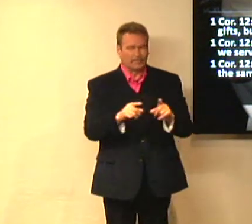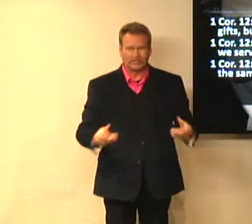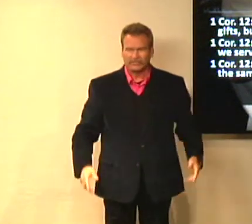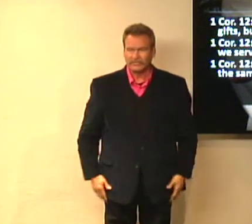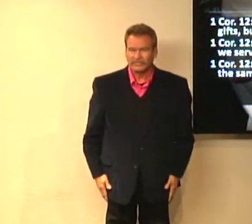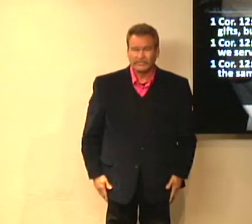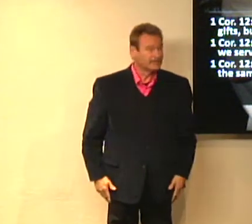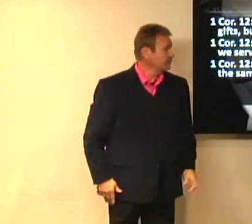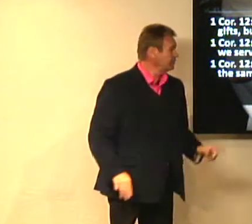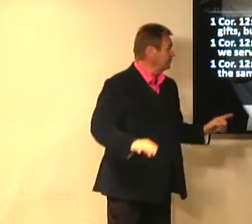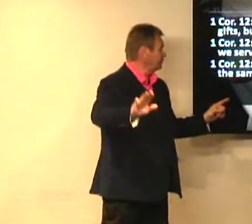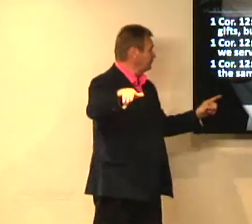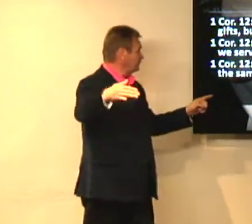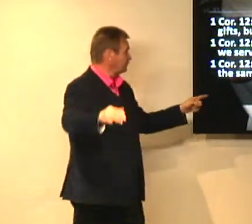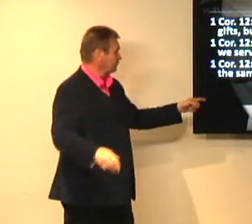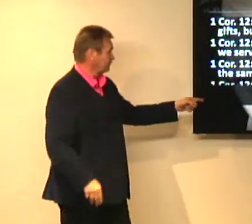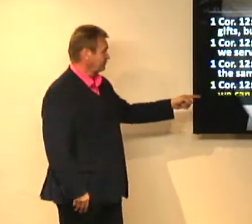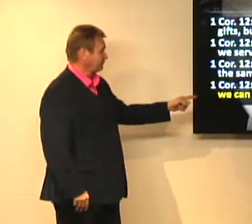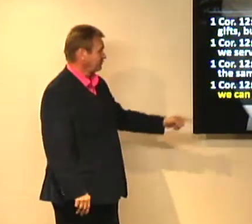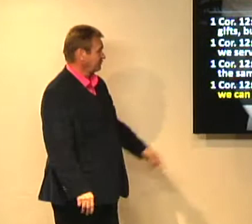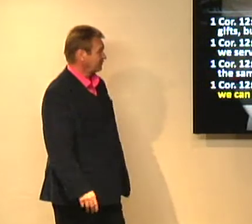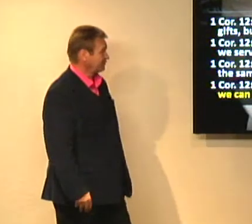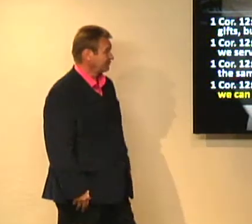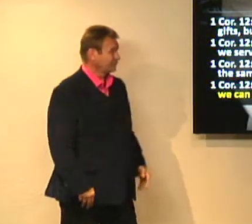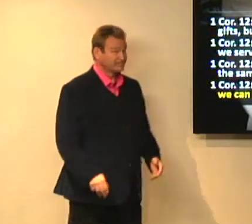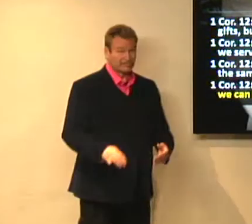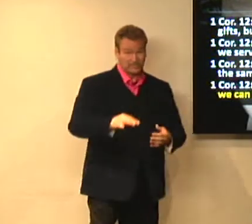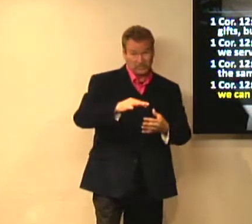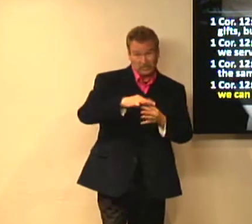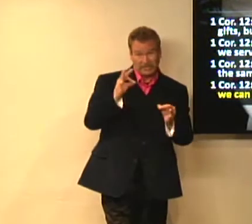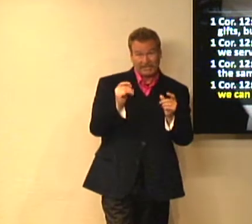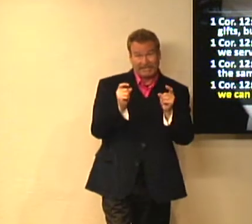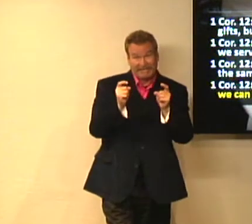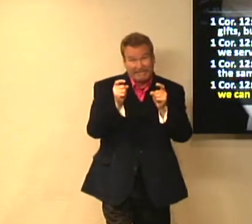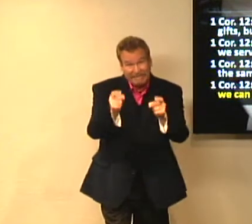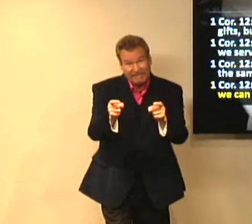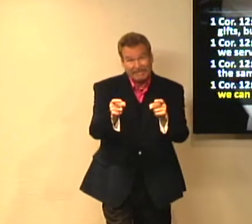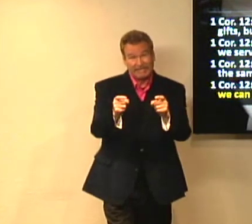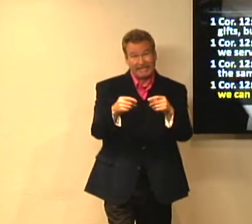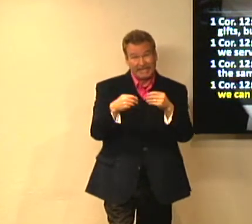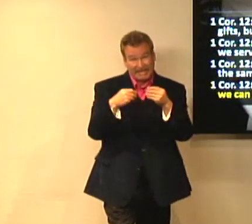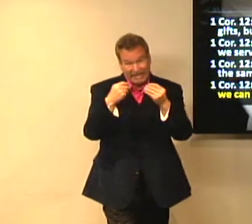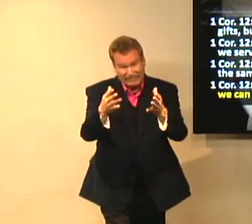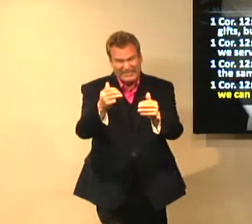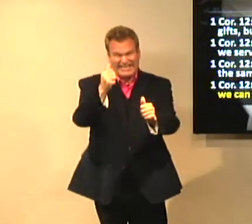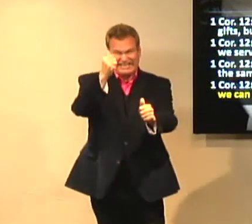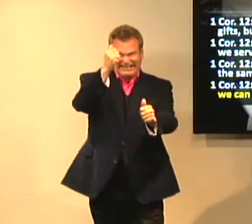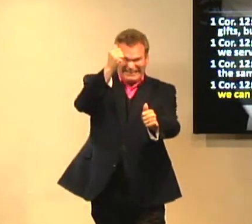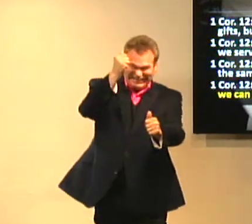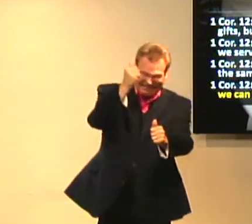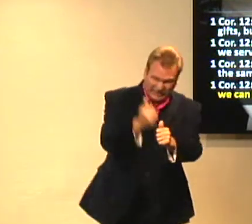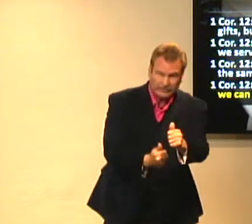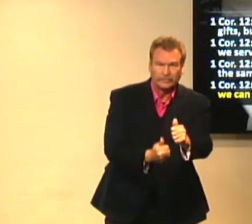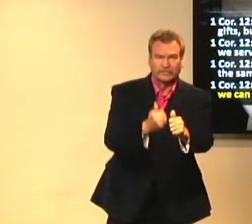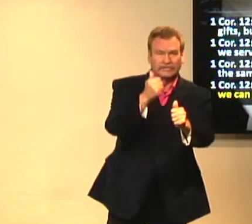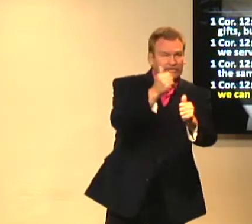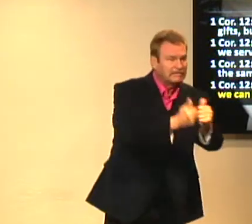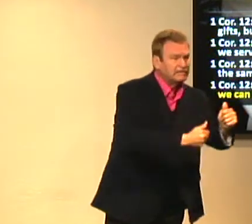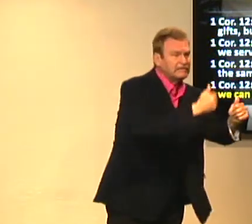That is the same God who works in amongst all of us. And then in 1 Corinthians chapter 12, verse 7, it